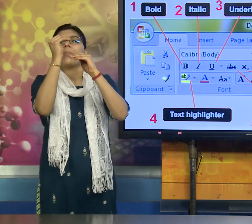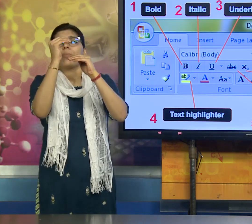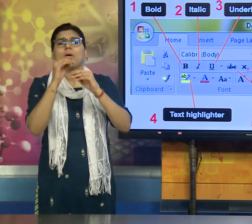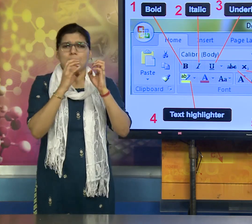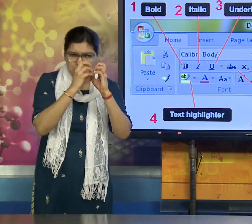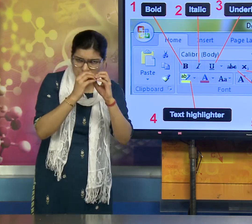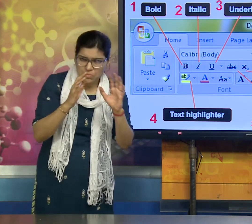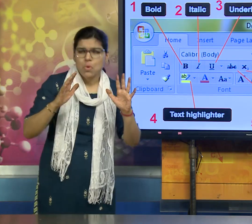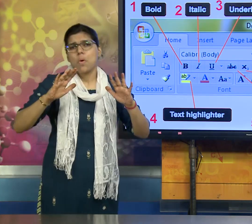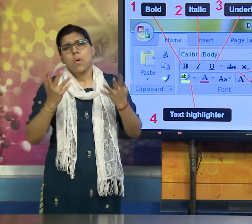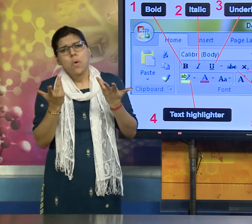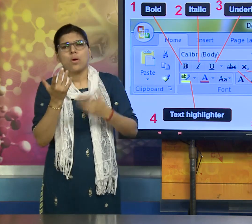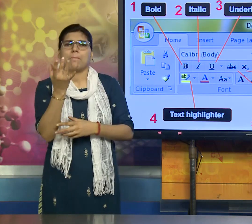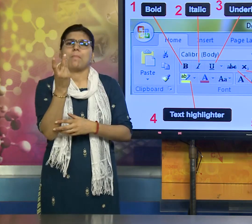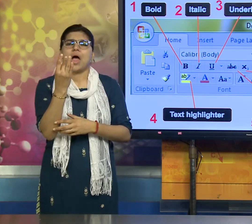It is connected with the text.